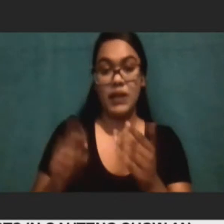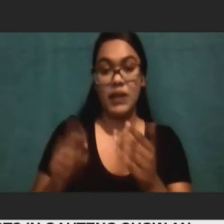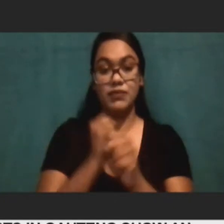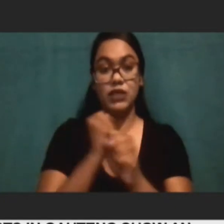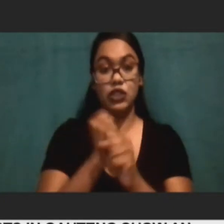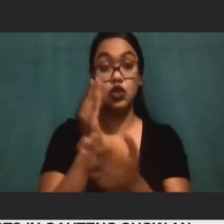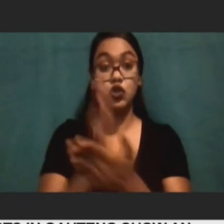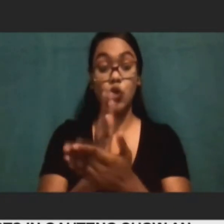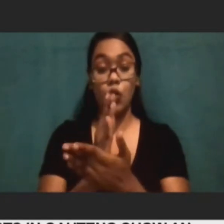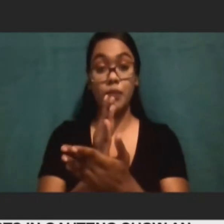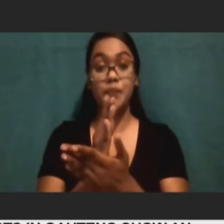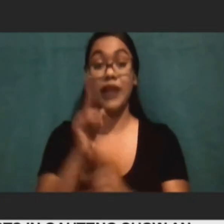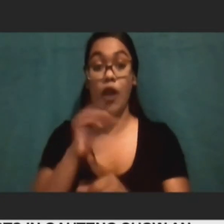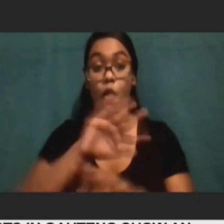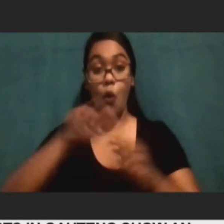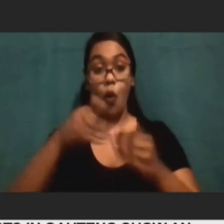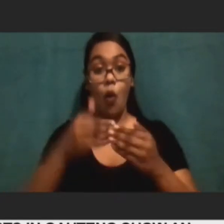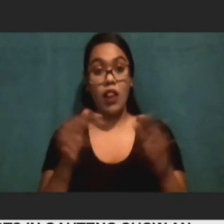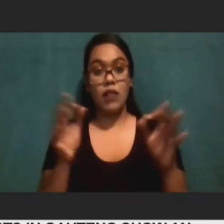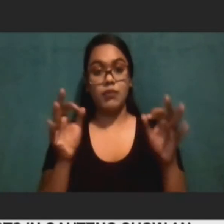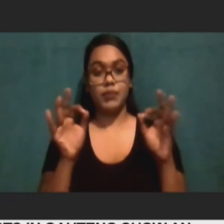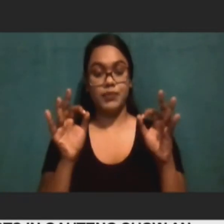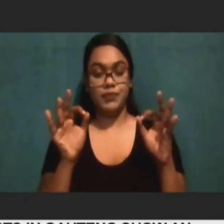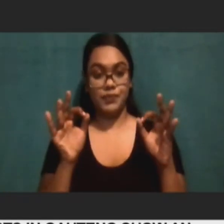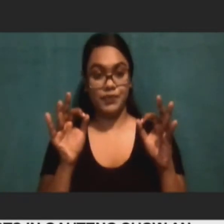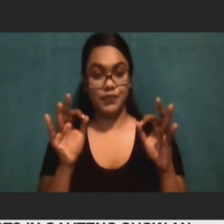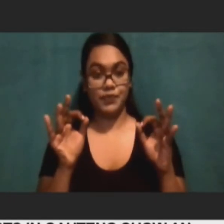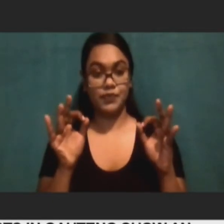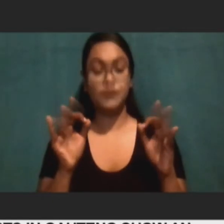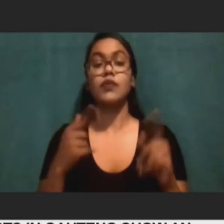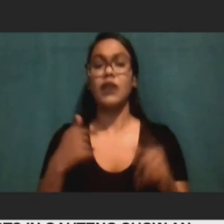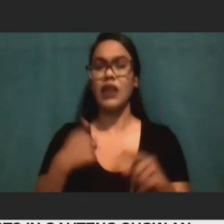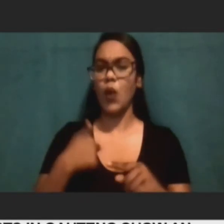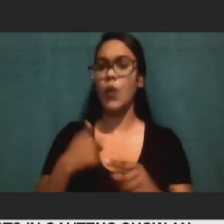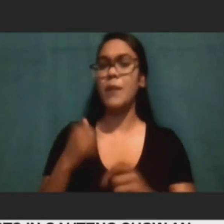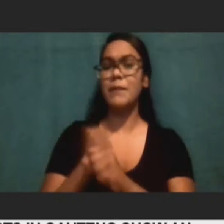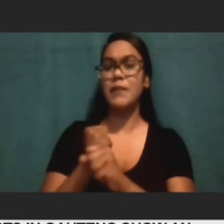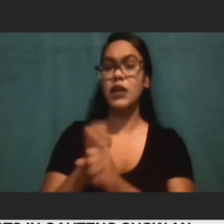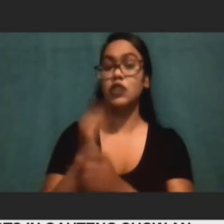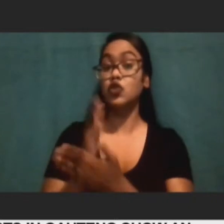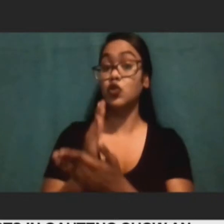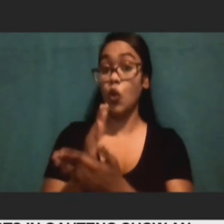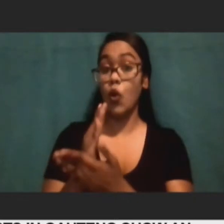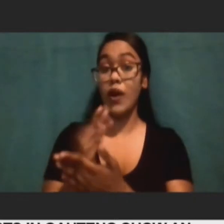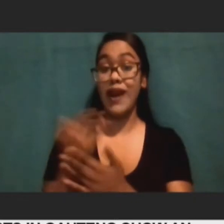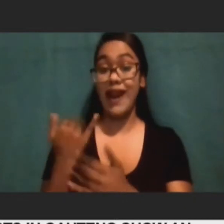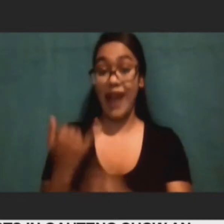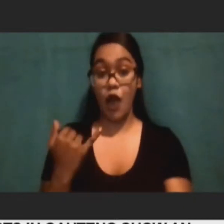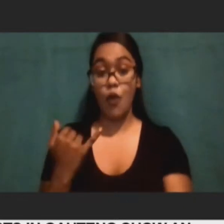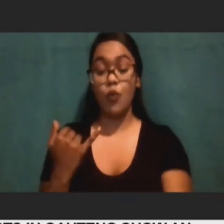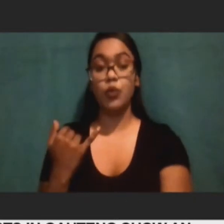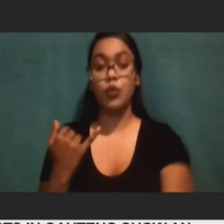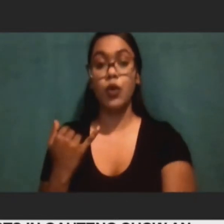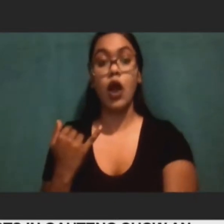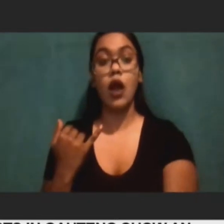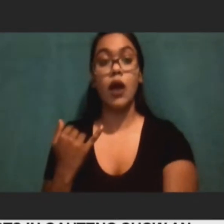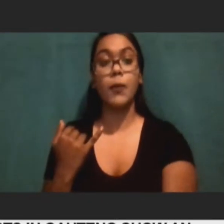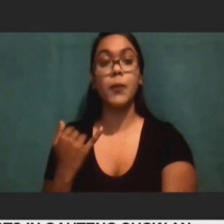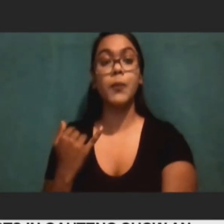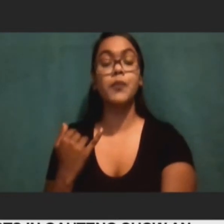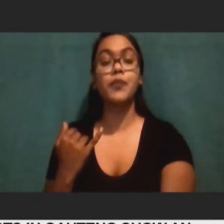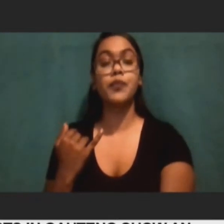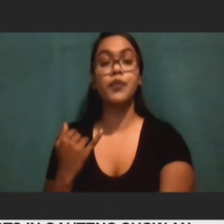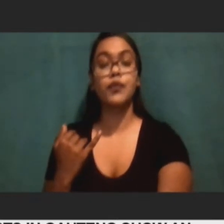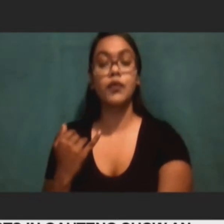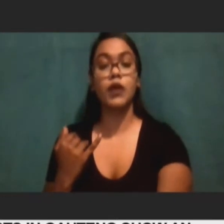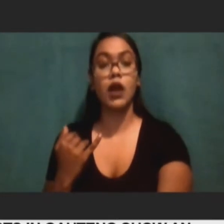that are thrown to us healthcare systems. Let us reassure our communities that we have very dedicated and